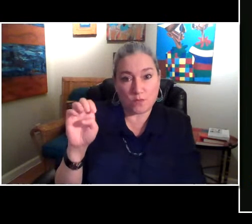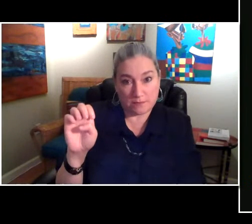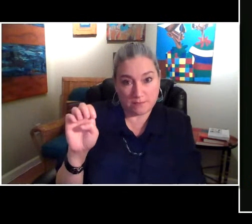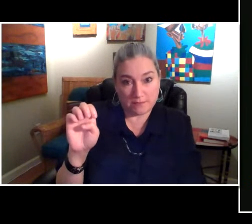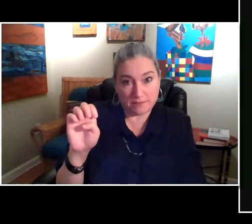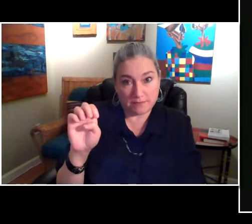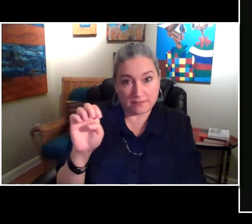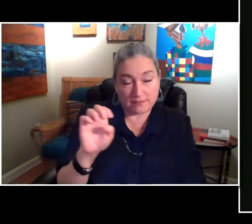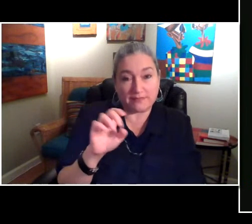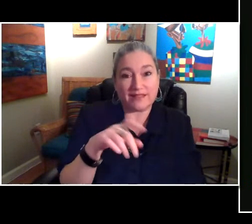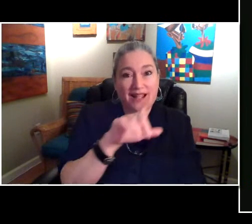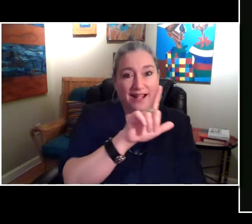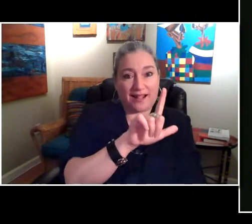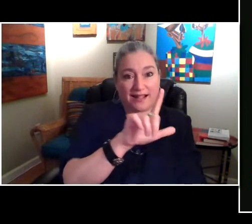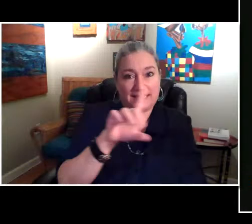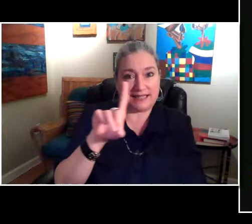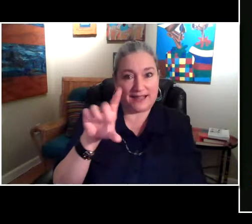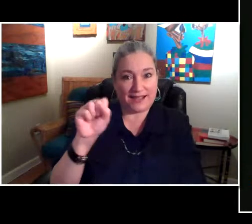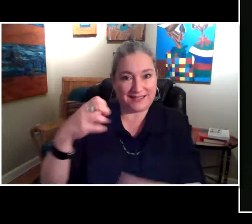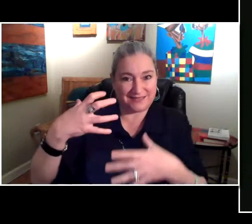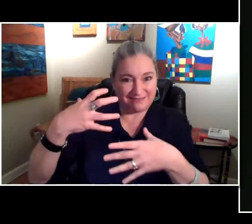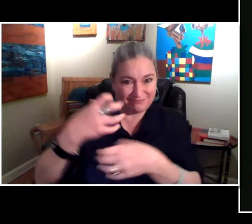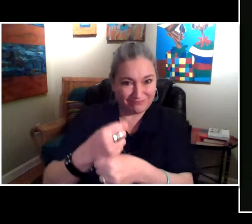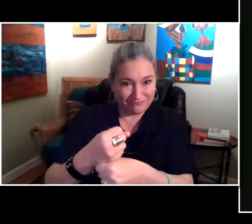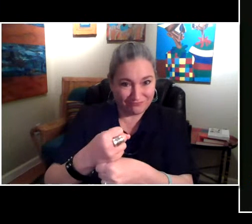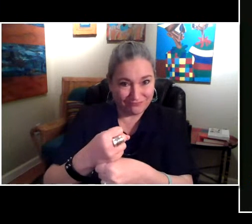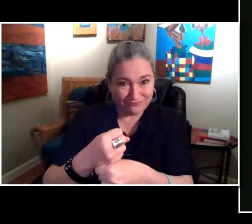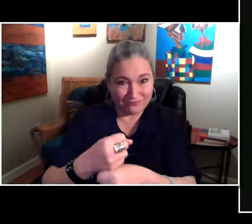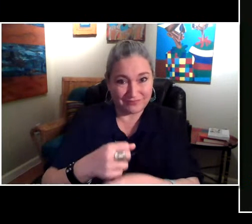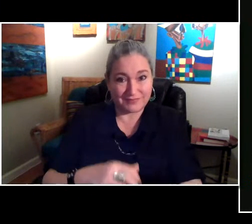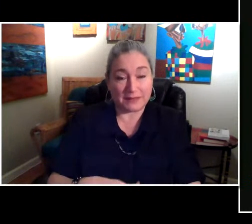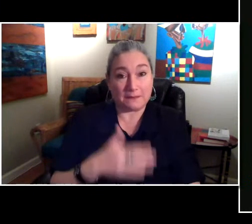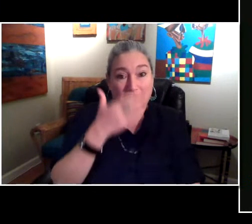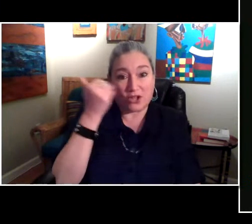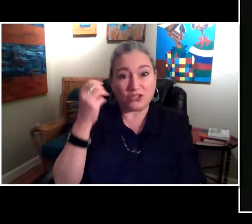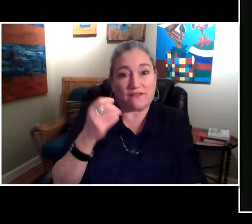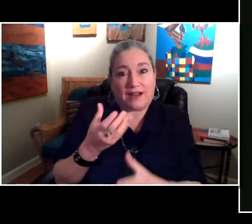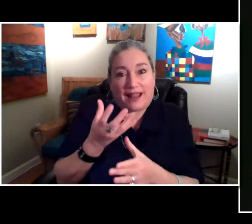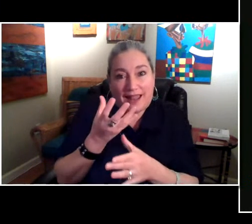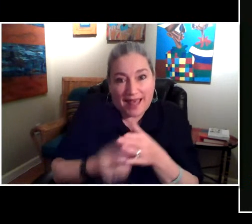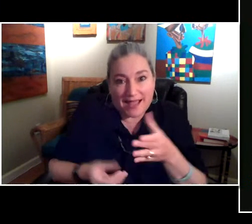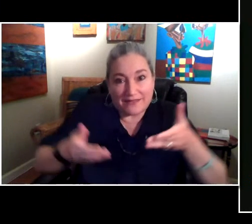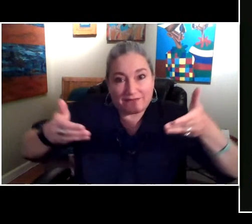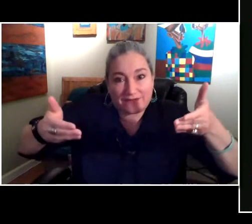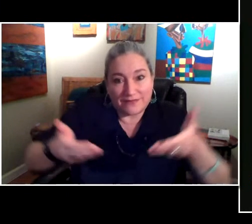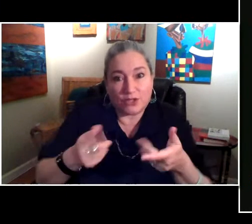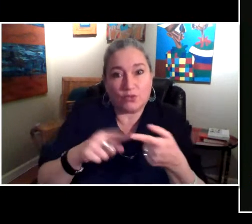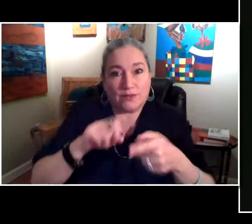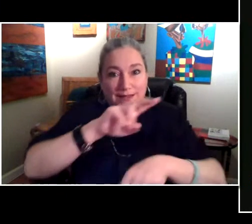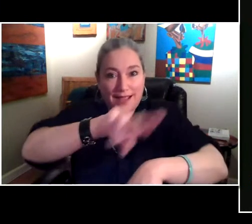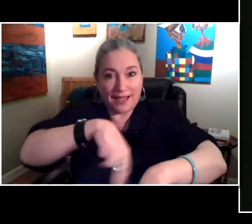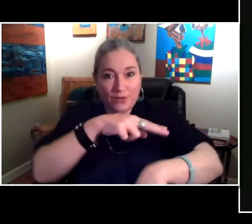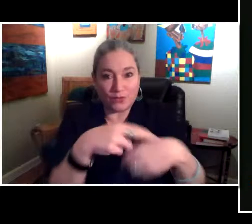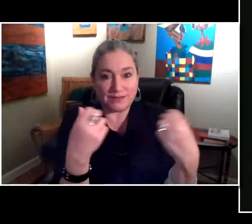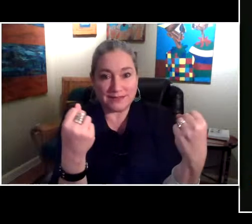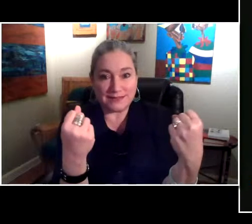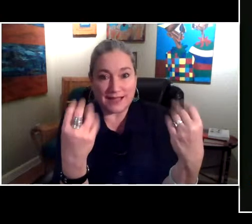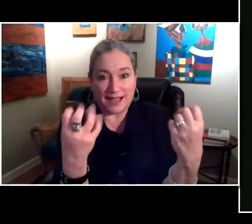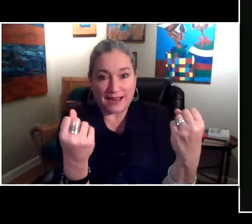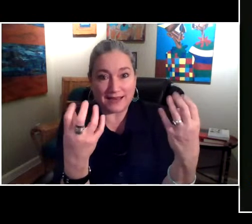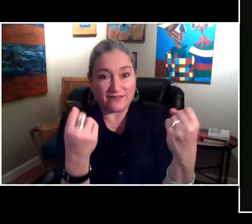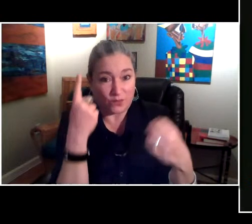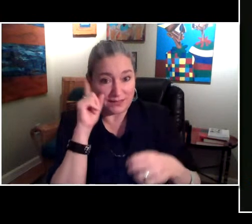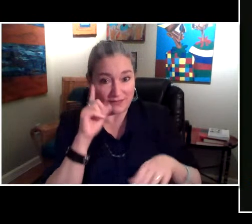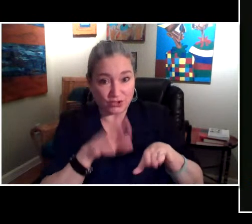contributes to language deprivation syndrome. I use LDS to refer to